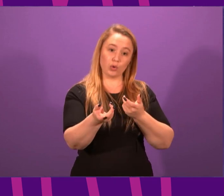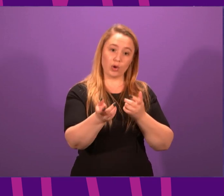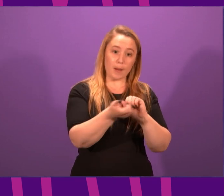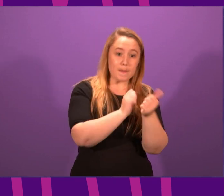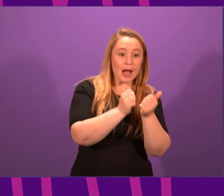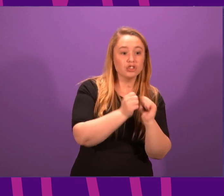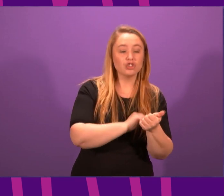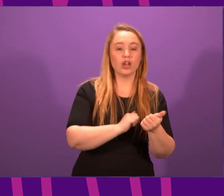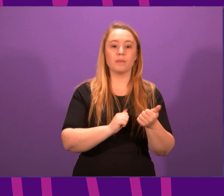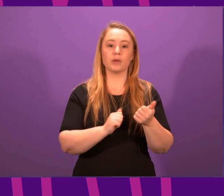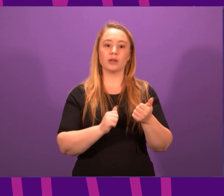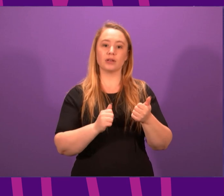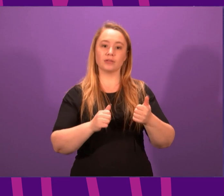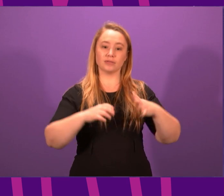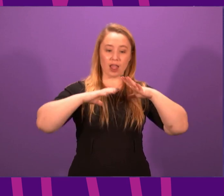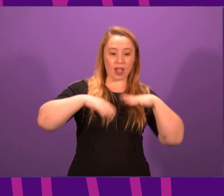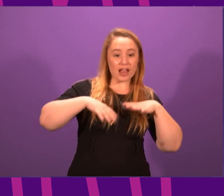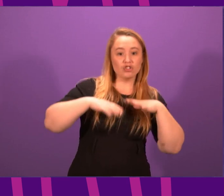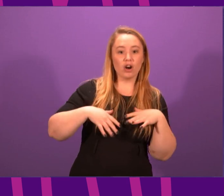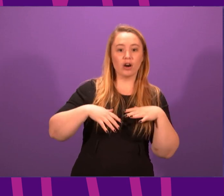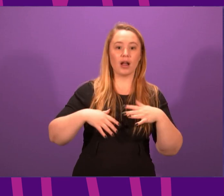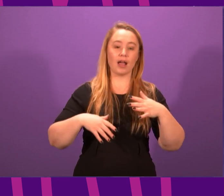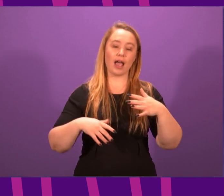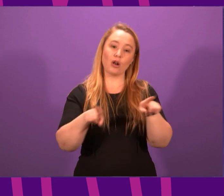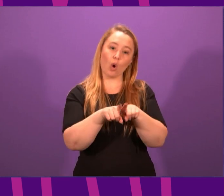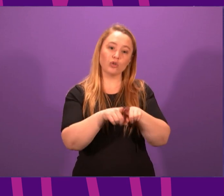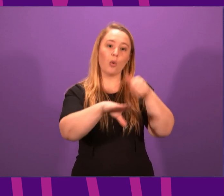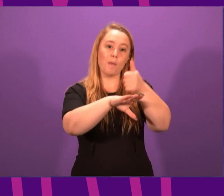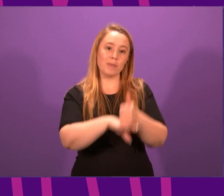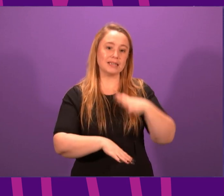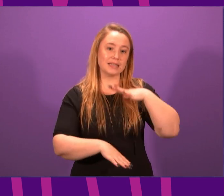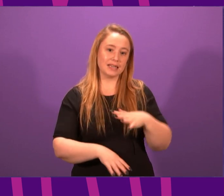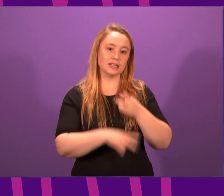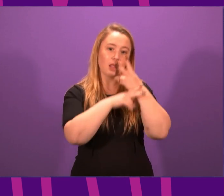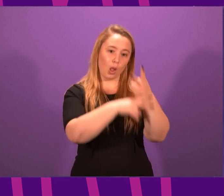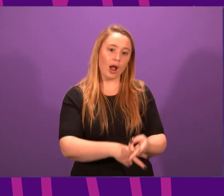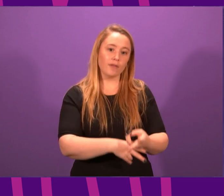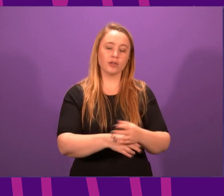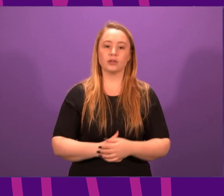meaningful activity, as well as having their basic needs looked after. Thank you very much.